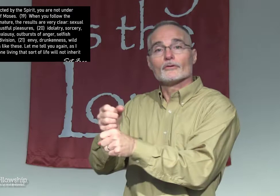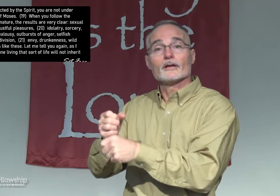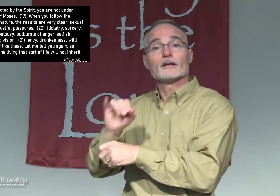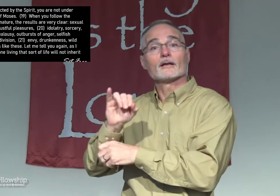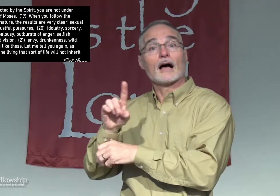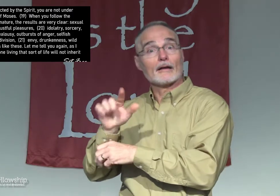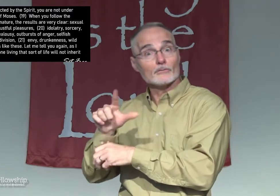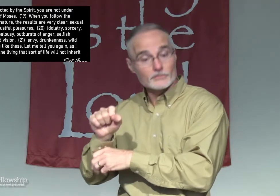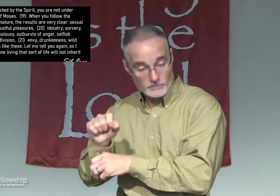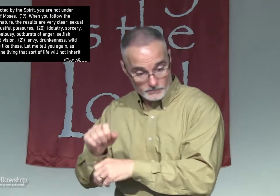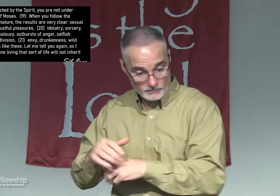idolatry,